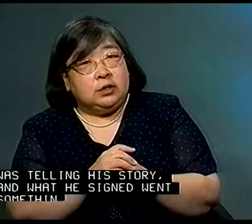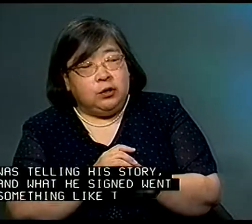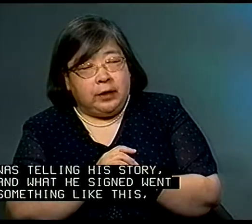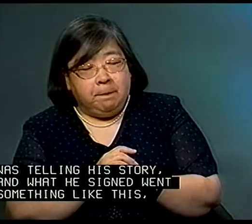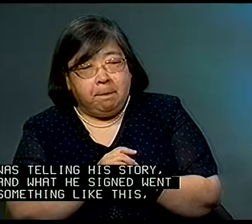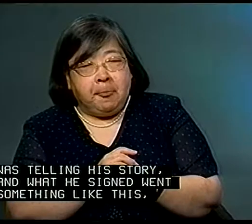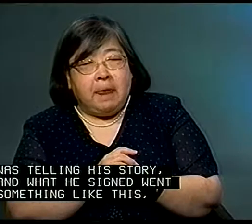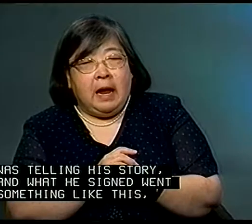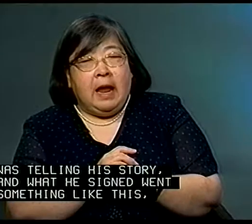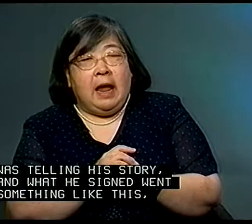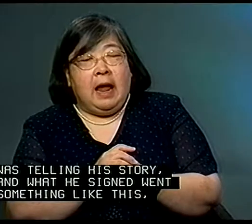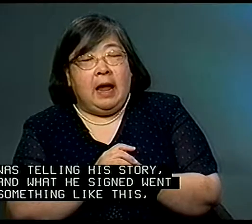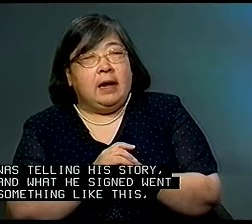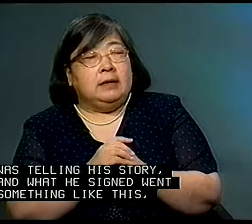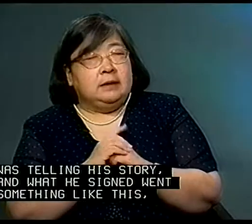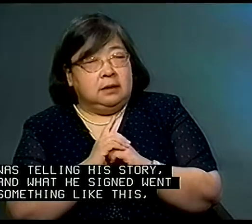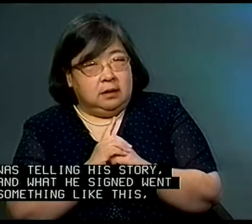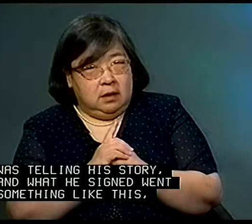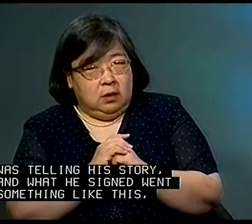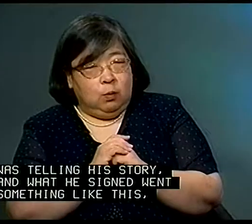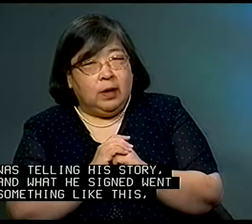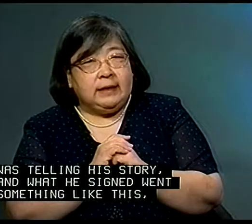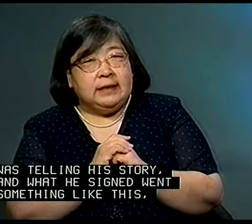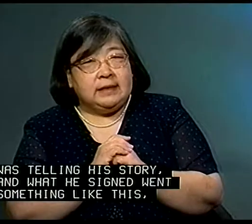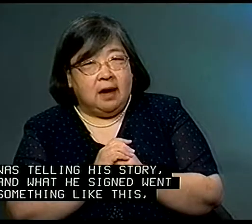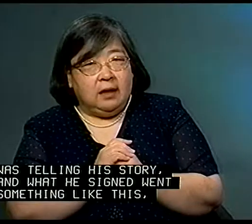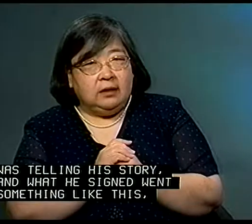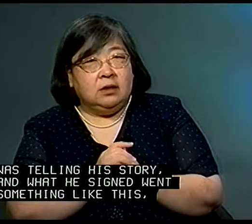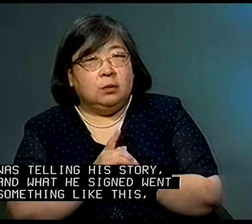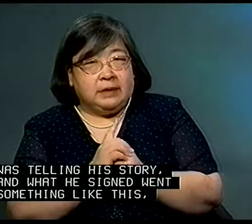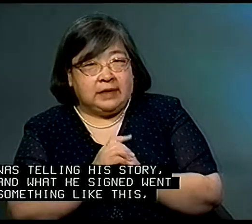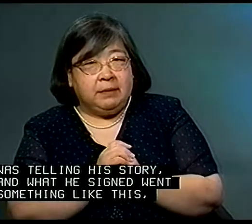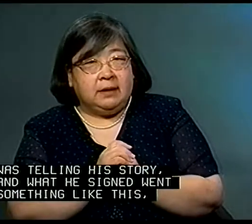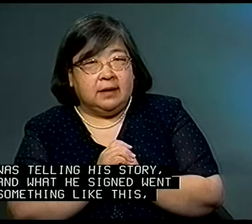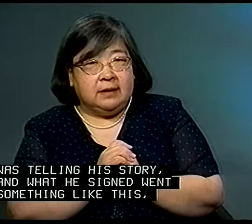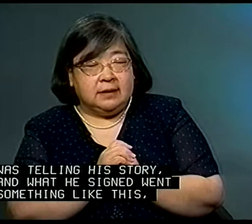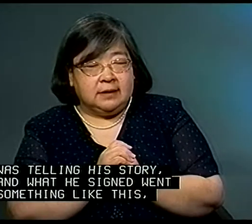story. And what he signed went something like this.